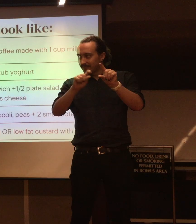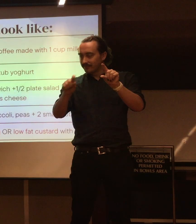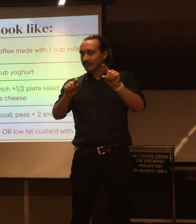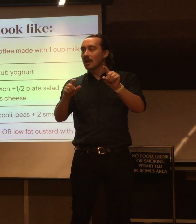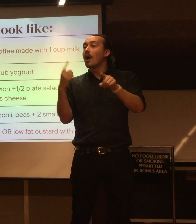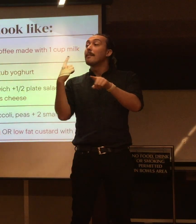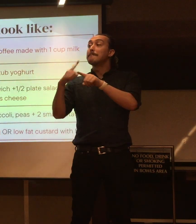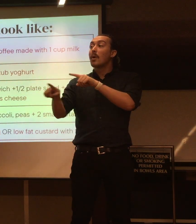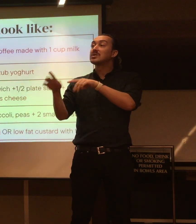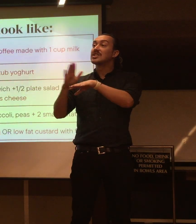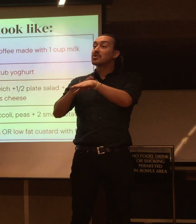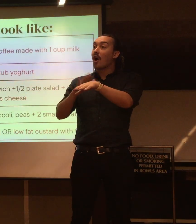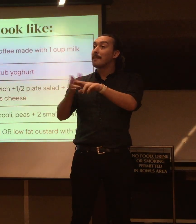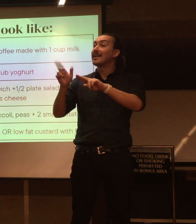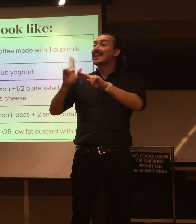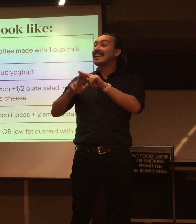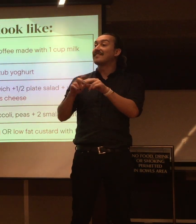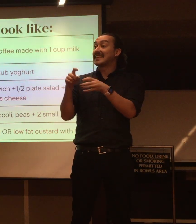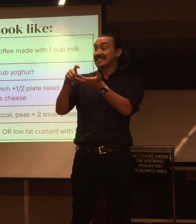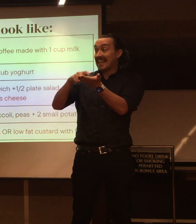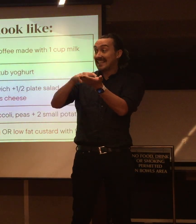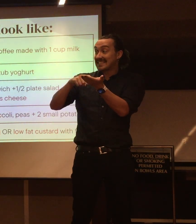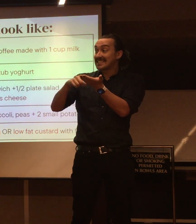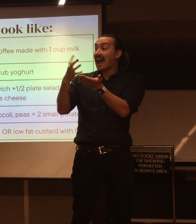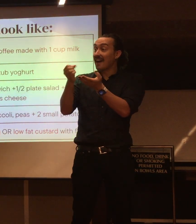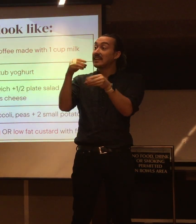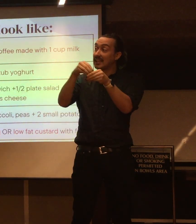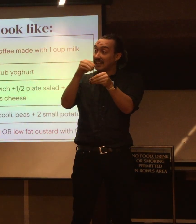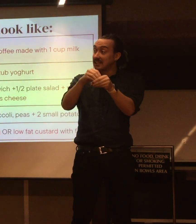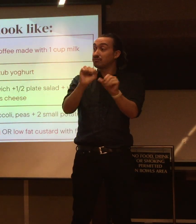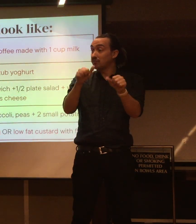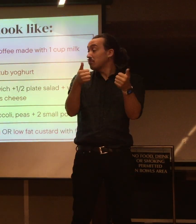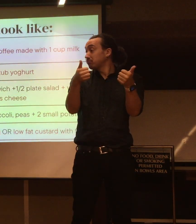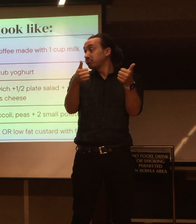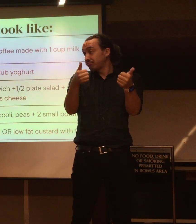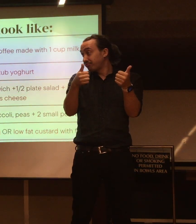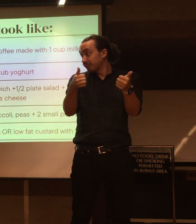Most of the time, if it has seeds in it, I say it's great.